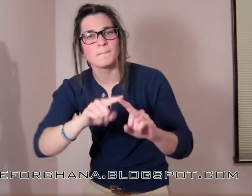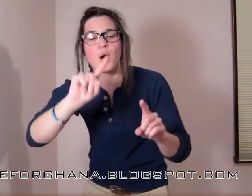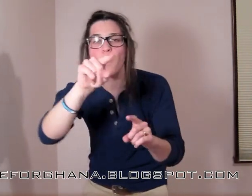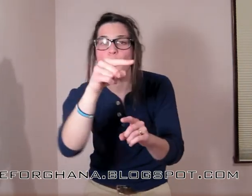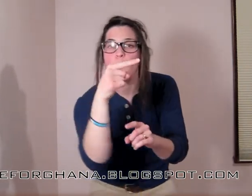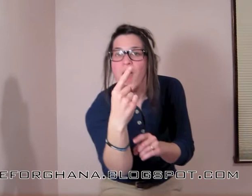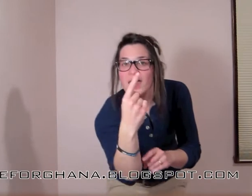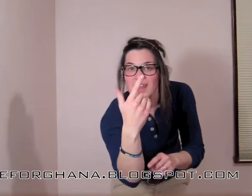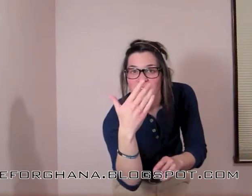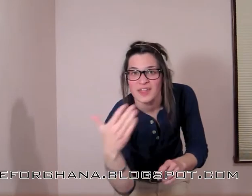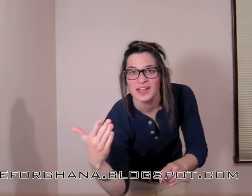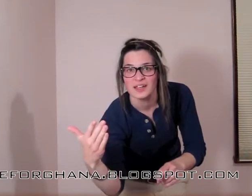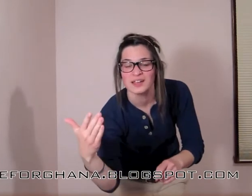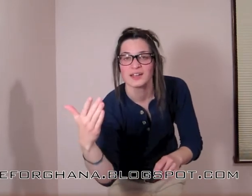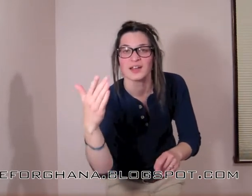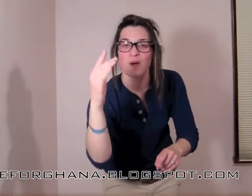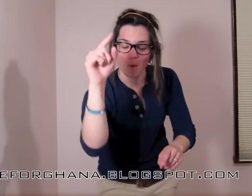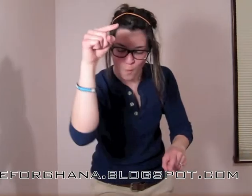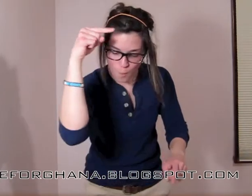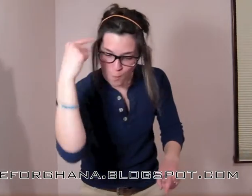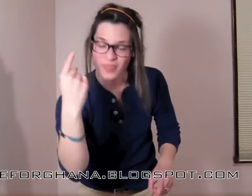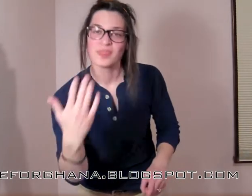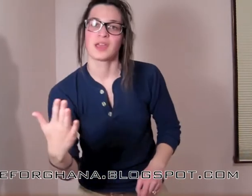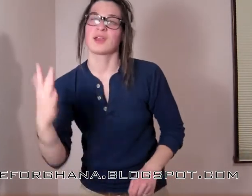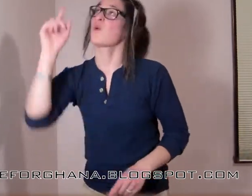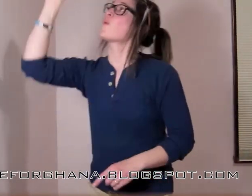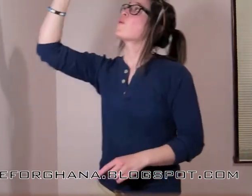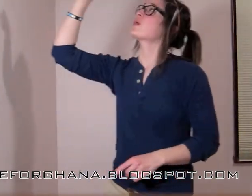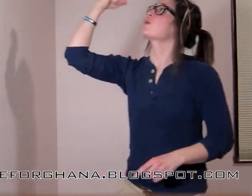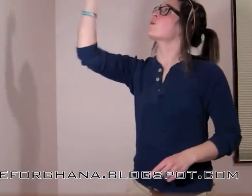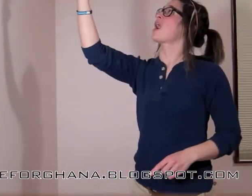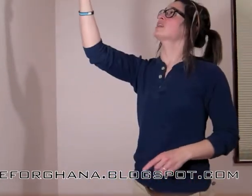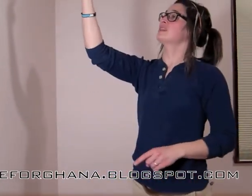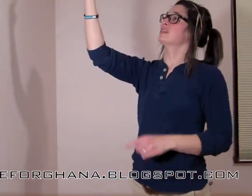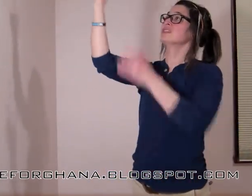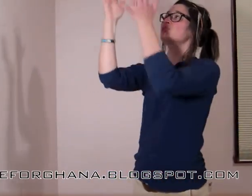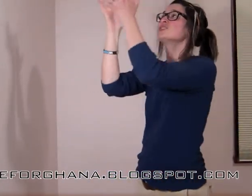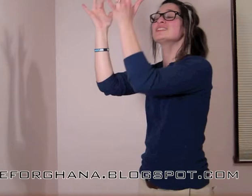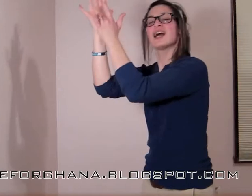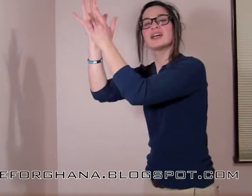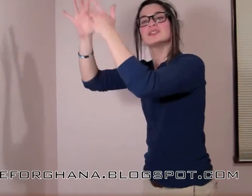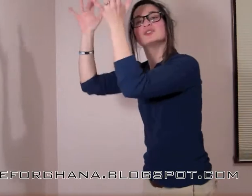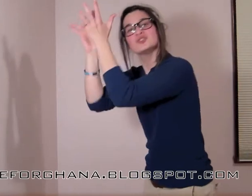be familiar to me but one thing. One thing and one thing only. And that's